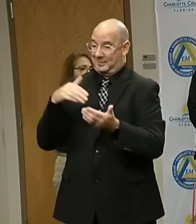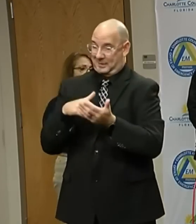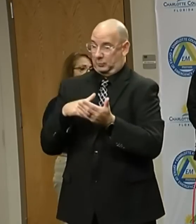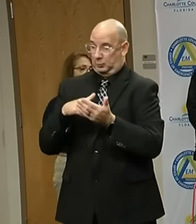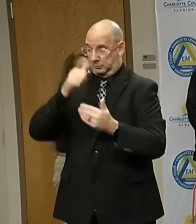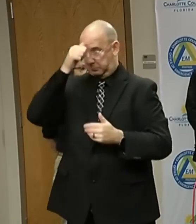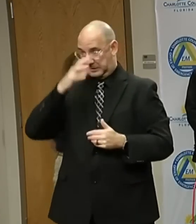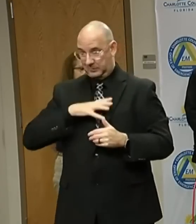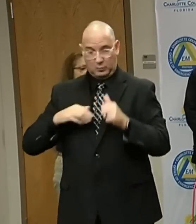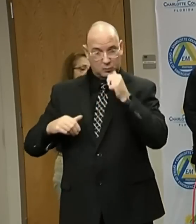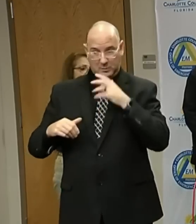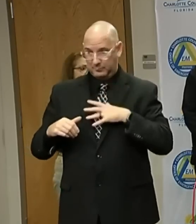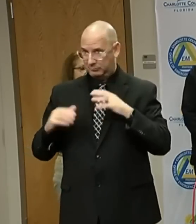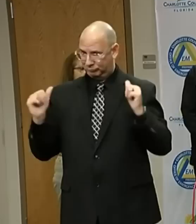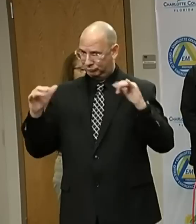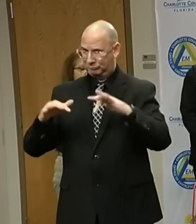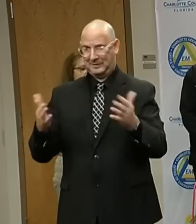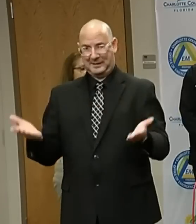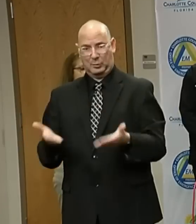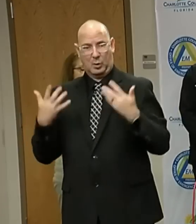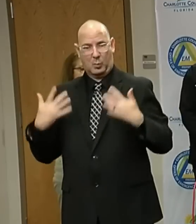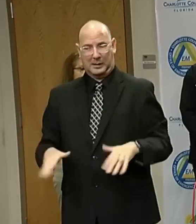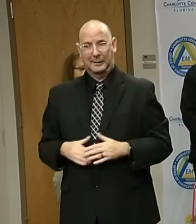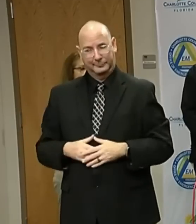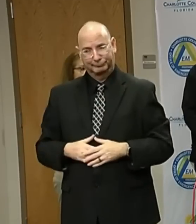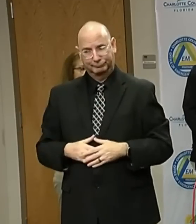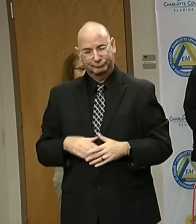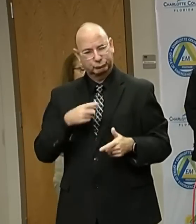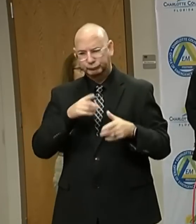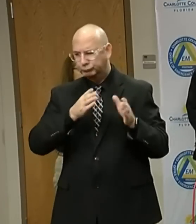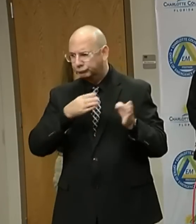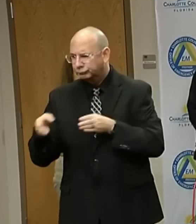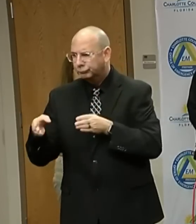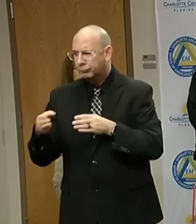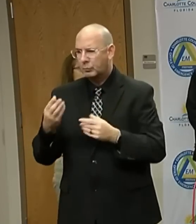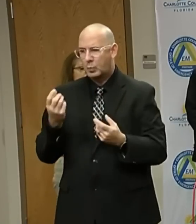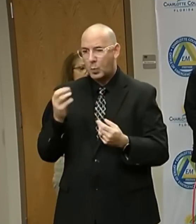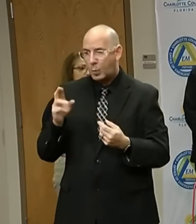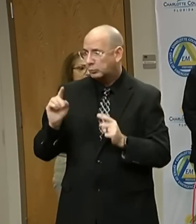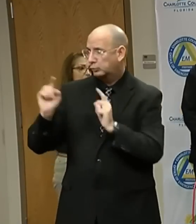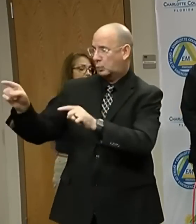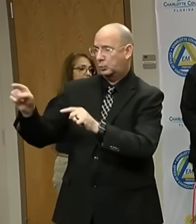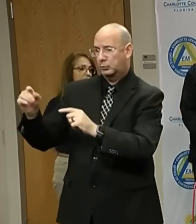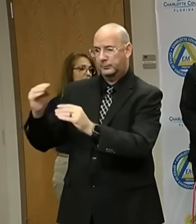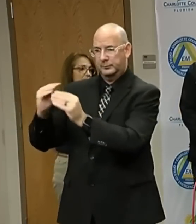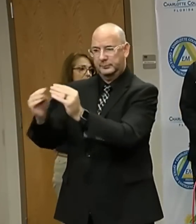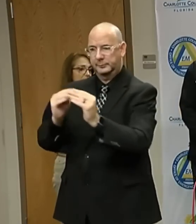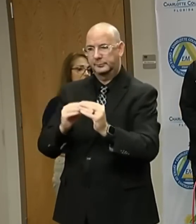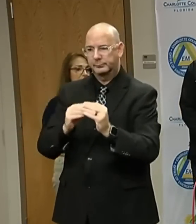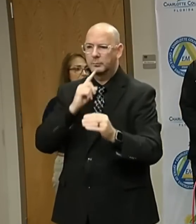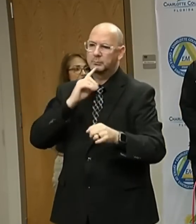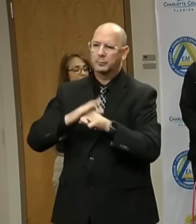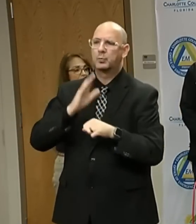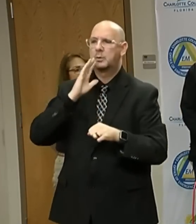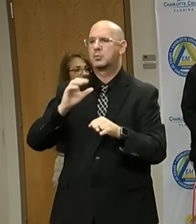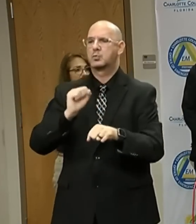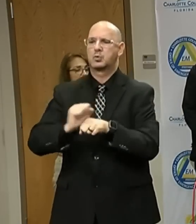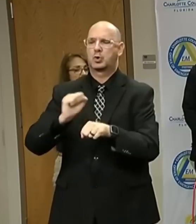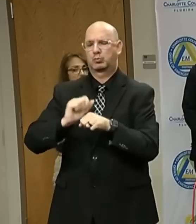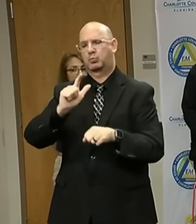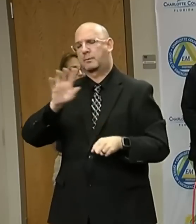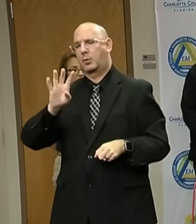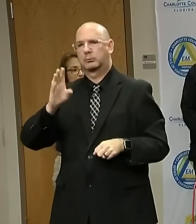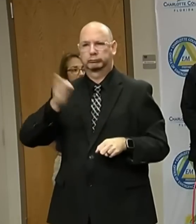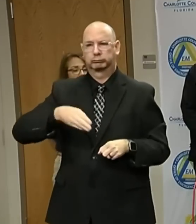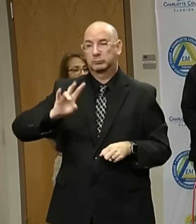already here are staging and getting out in the field currently. They will work 24/7 until we get the lights back